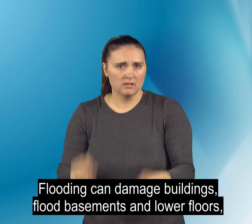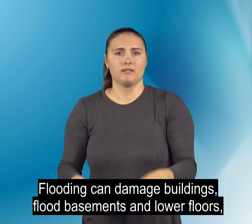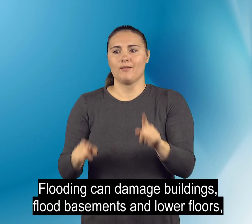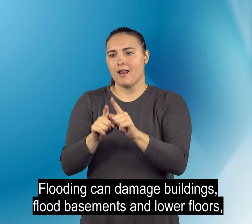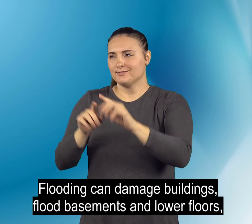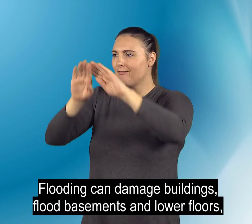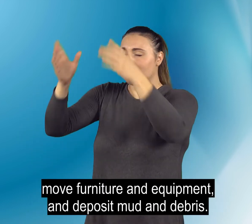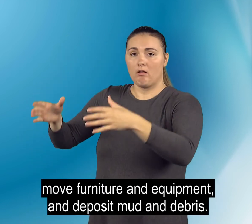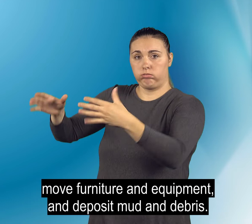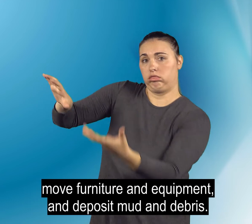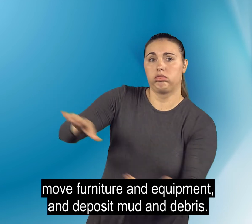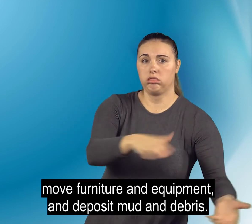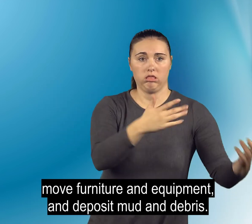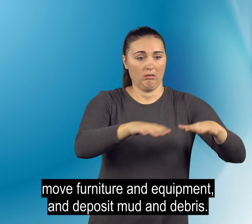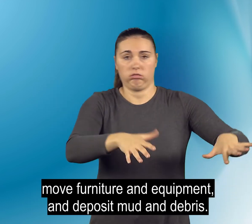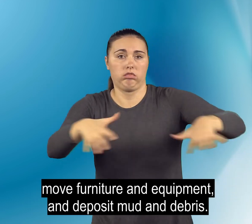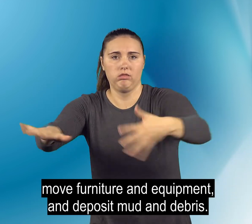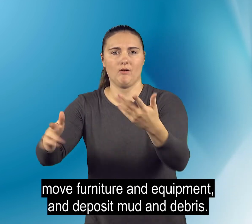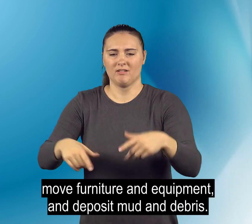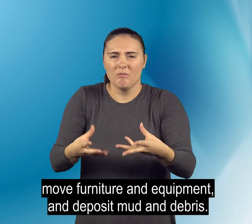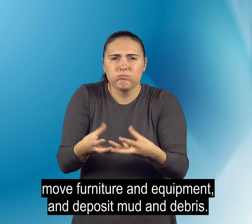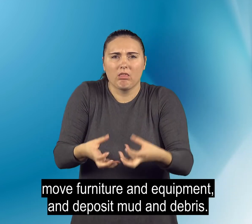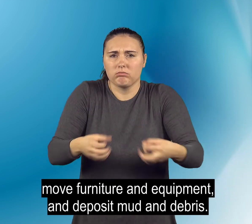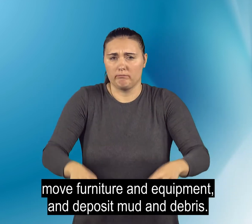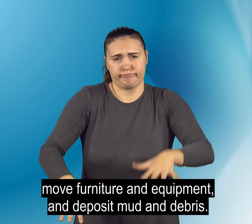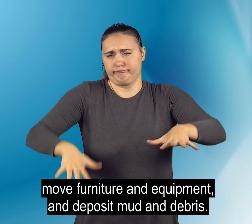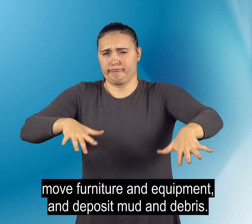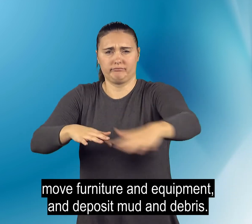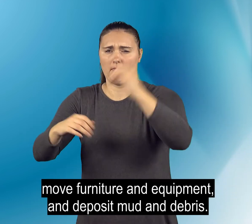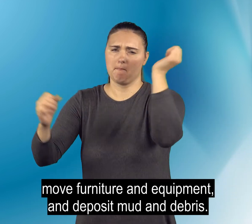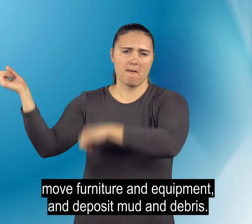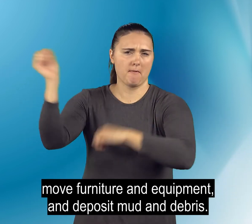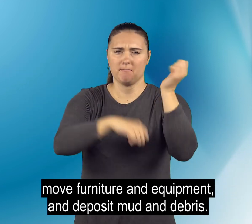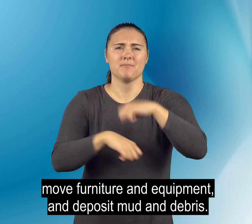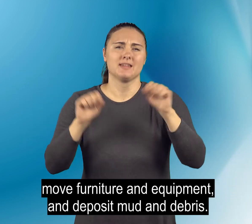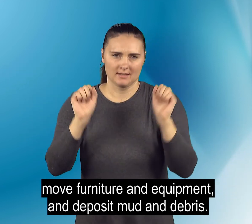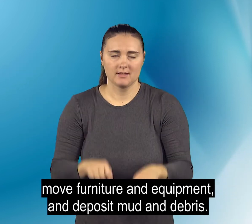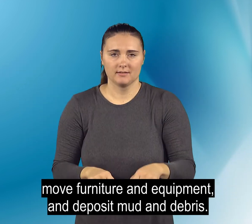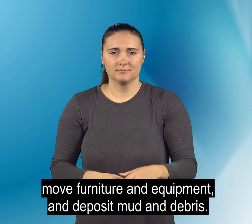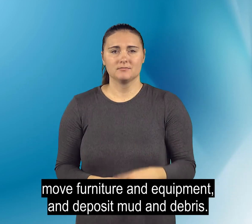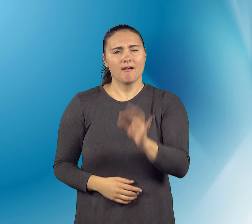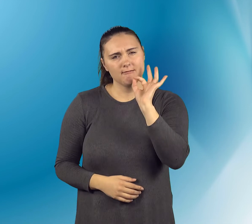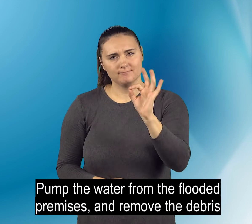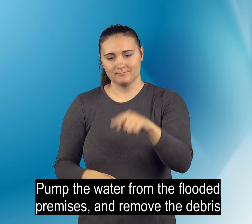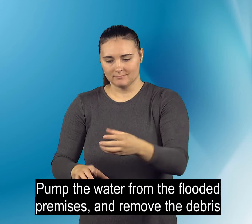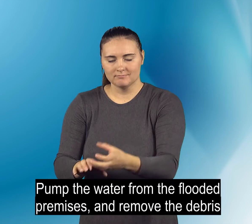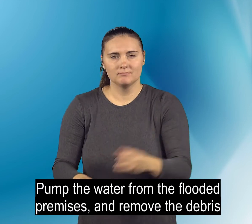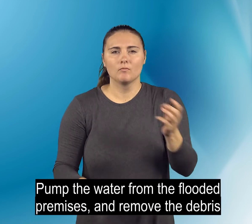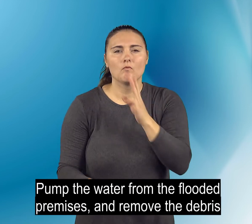equipment, and deposit mud and debris. Pump the water from the